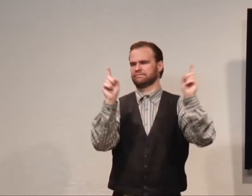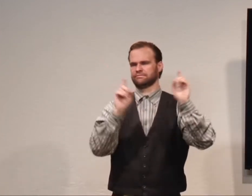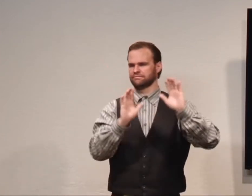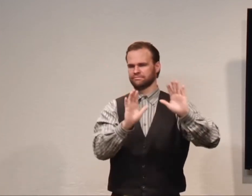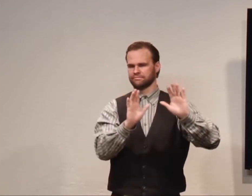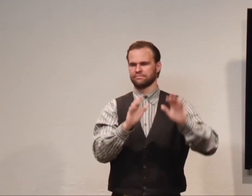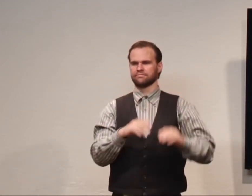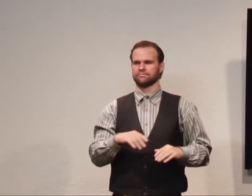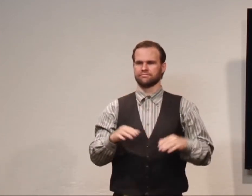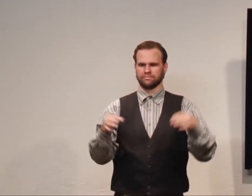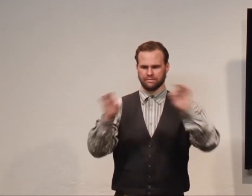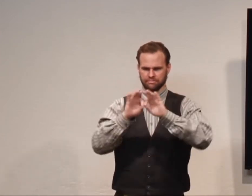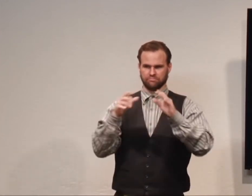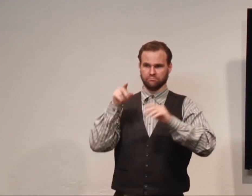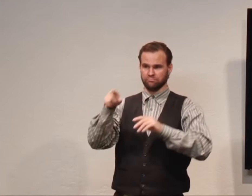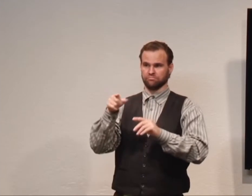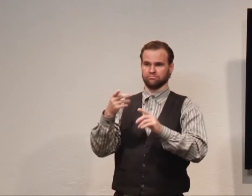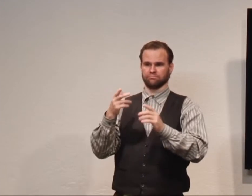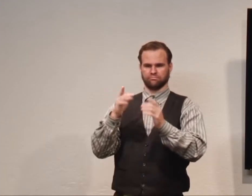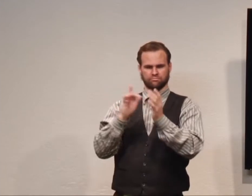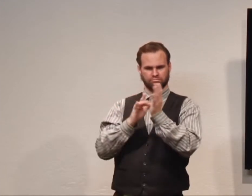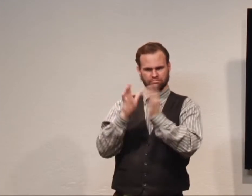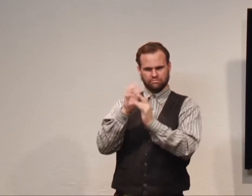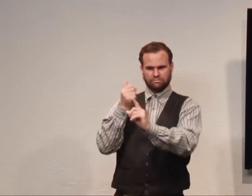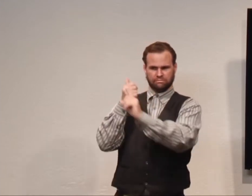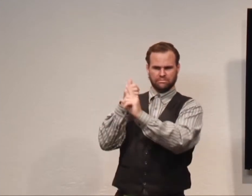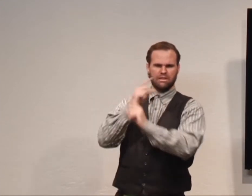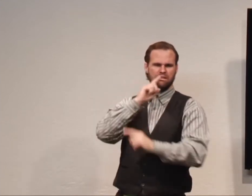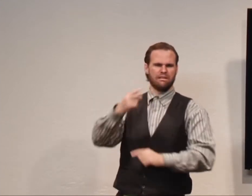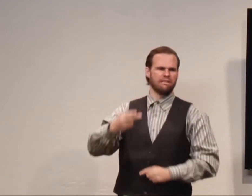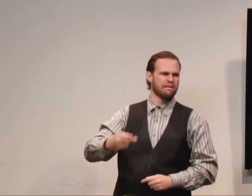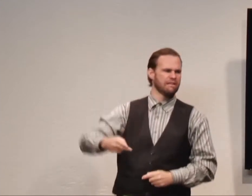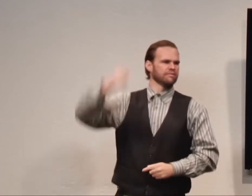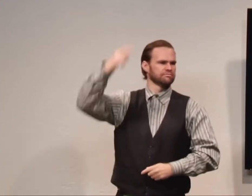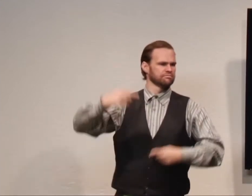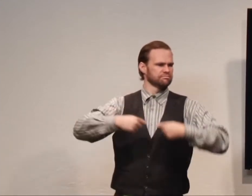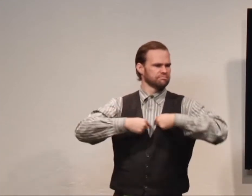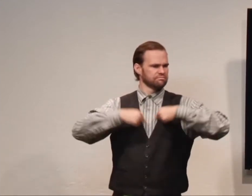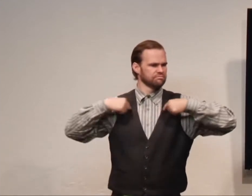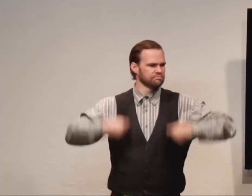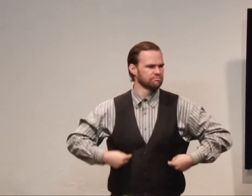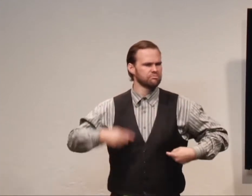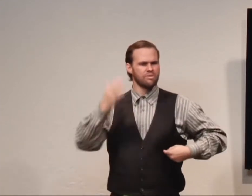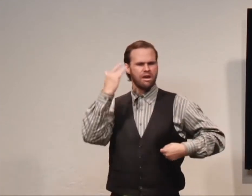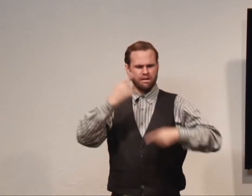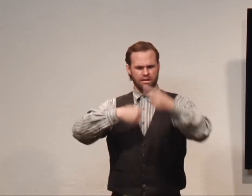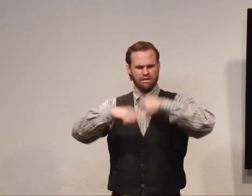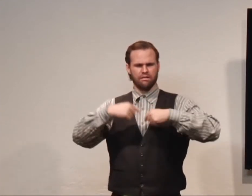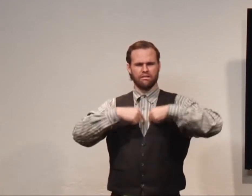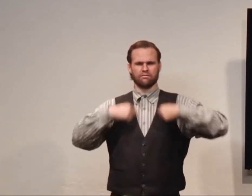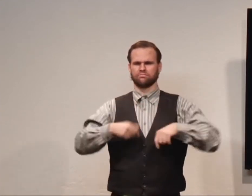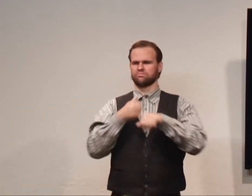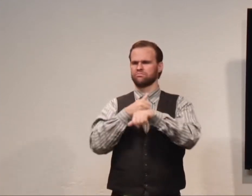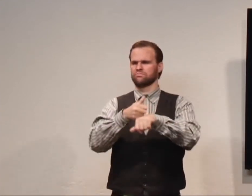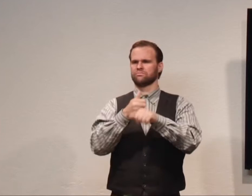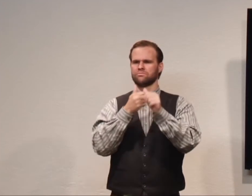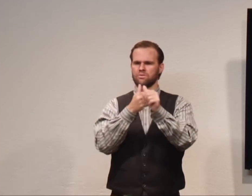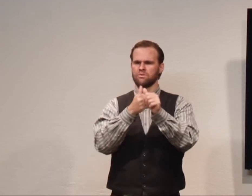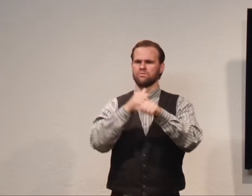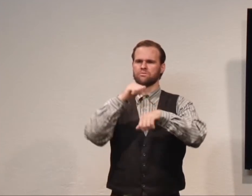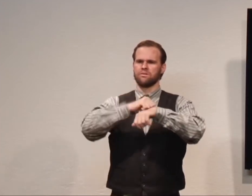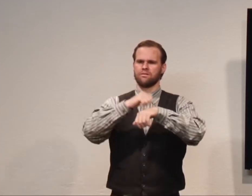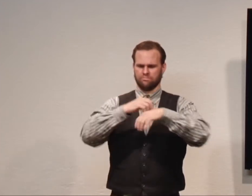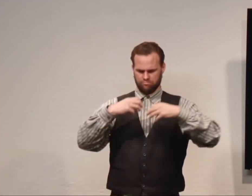teaching that you have to confess your sins and do penance. And so, but Jesus Christ himself is our high